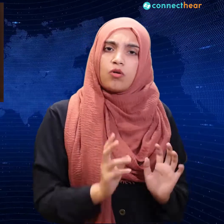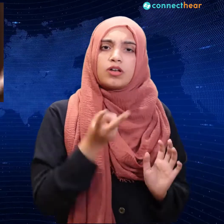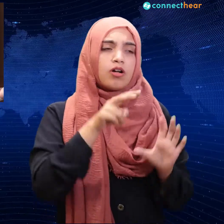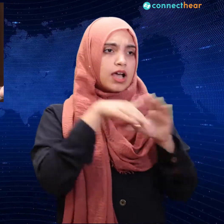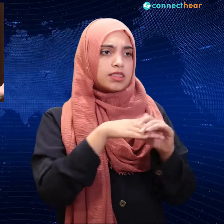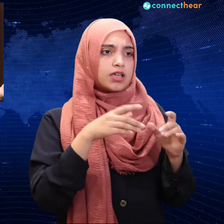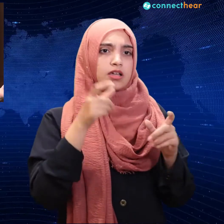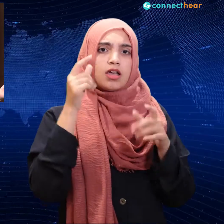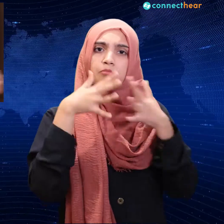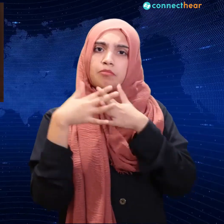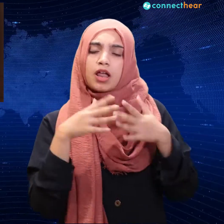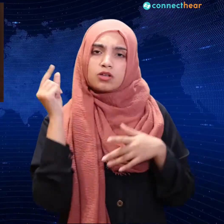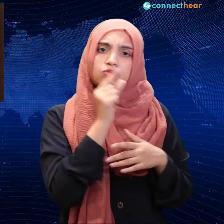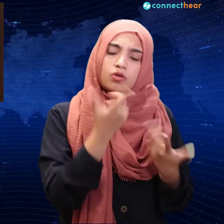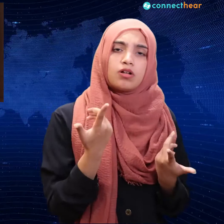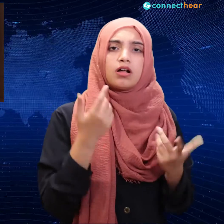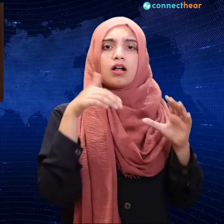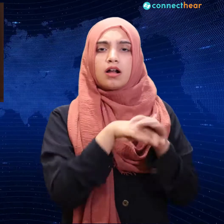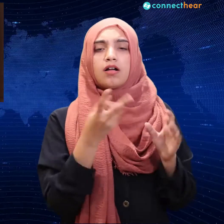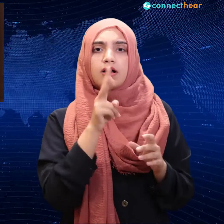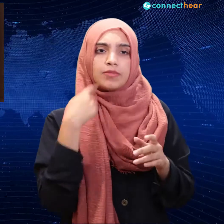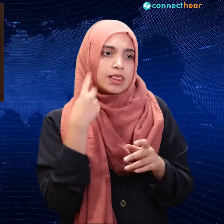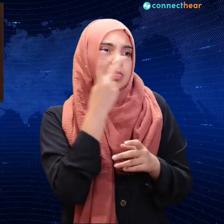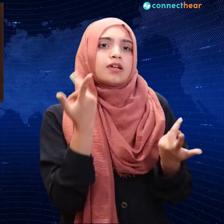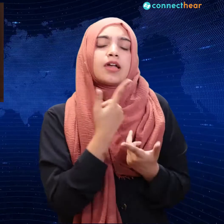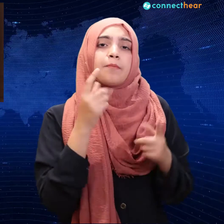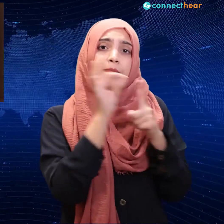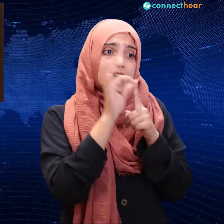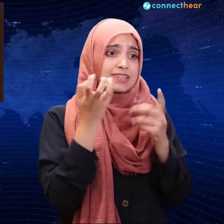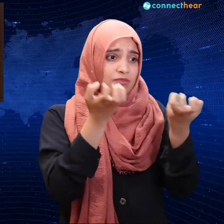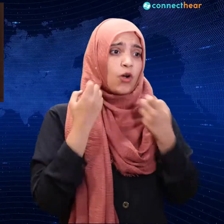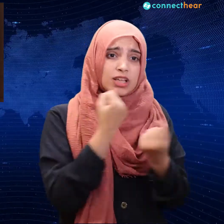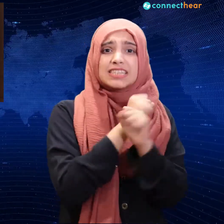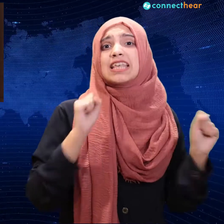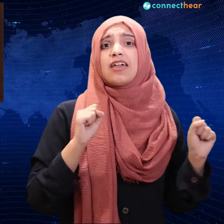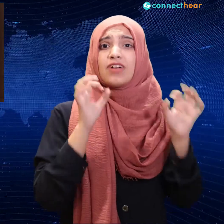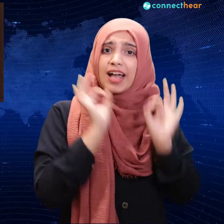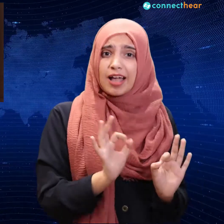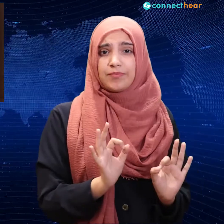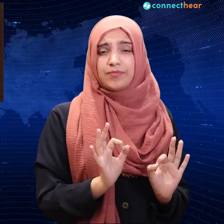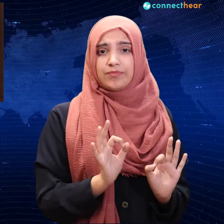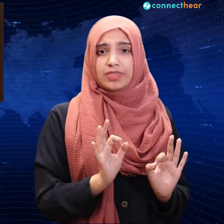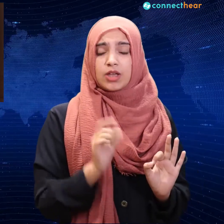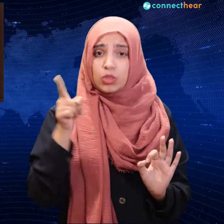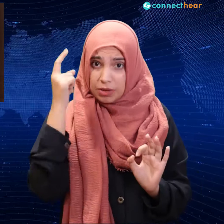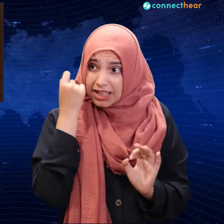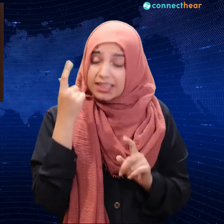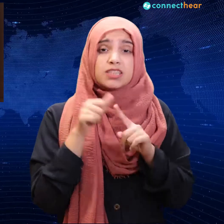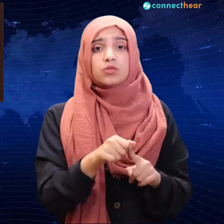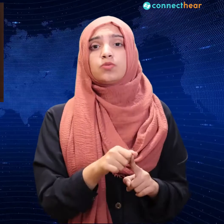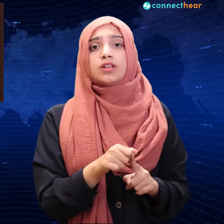we are called that we are playing a double game. Pakistan was trying to save itself. Listen, Becky, you have to understand